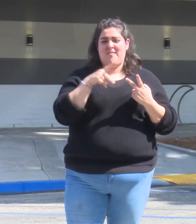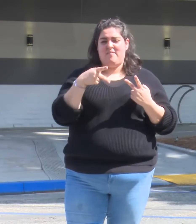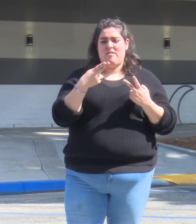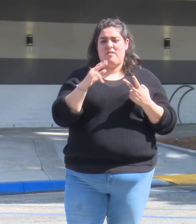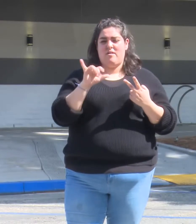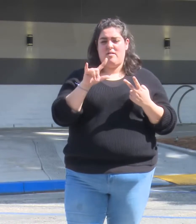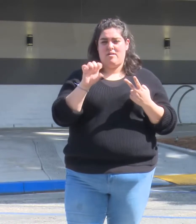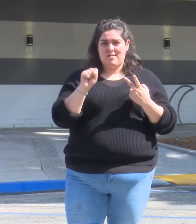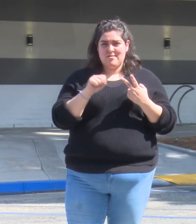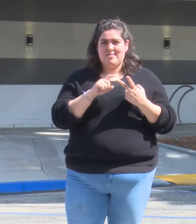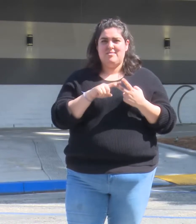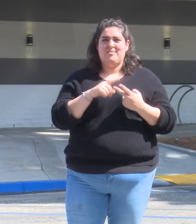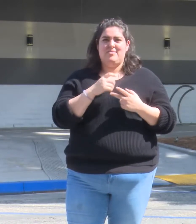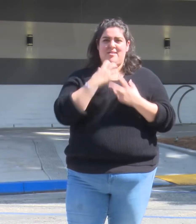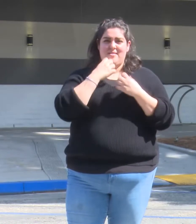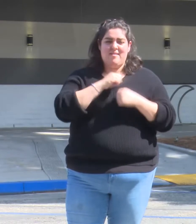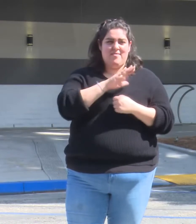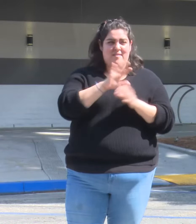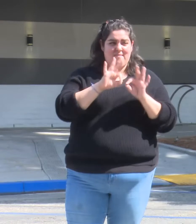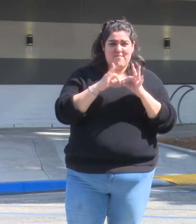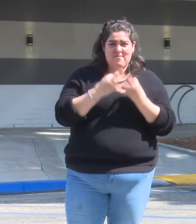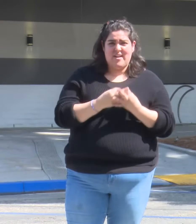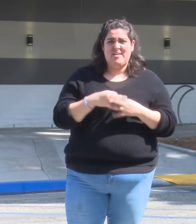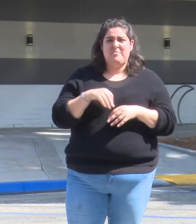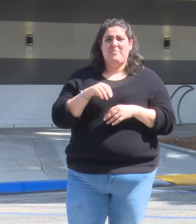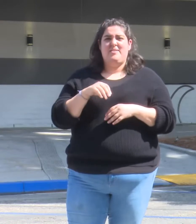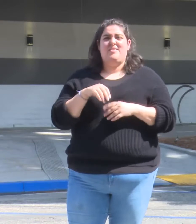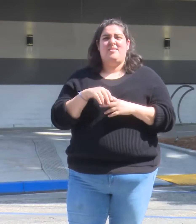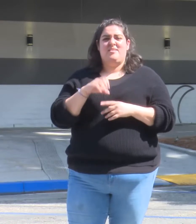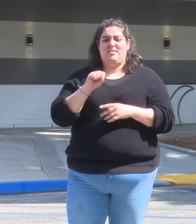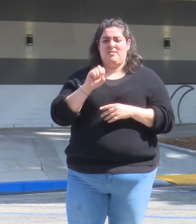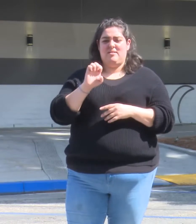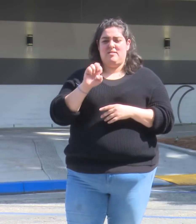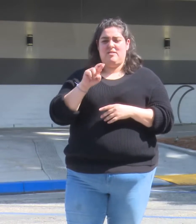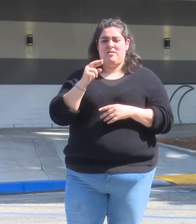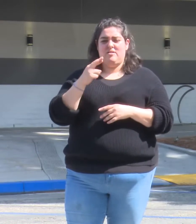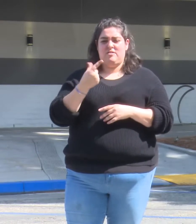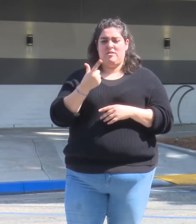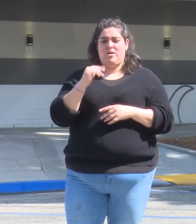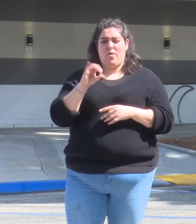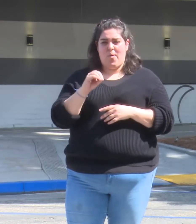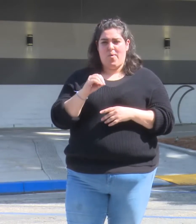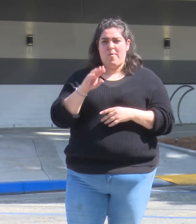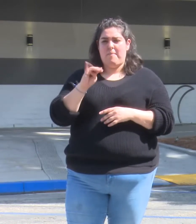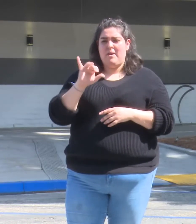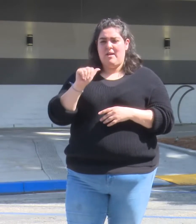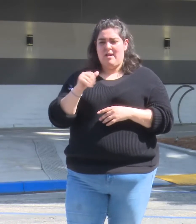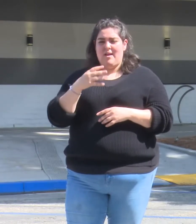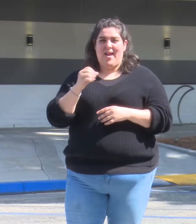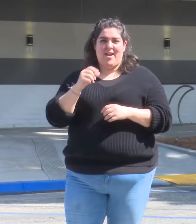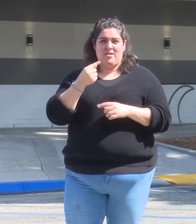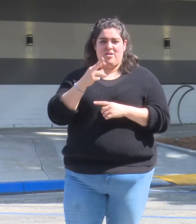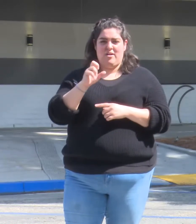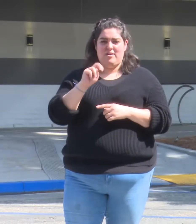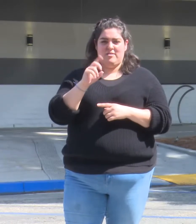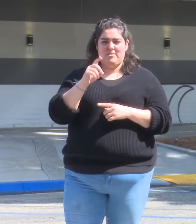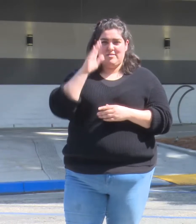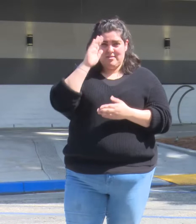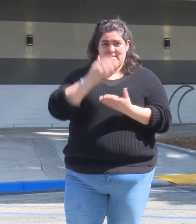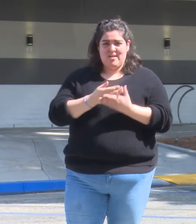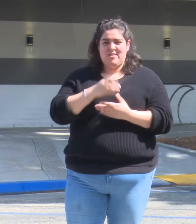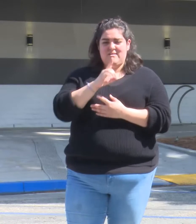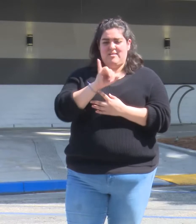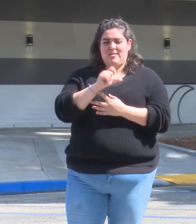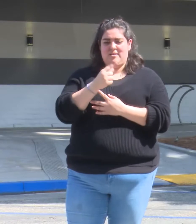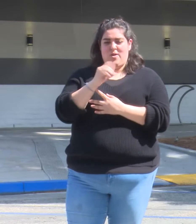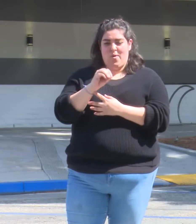family, their son Sergio, Mia, and their two grandsons who are here today, Diego